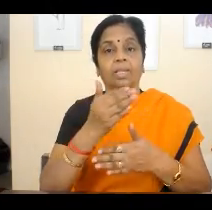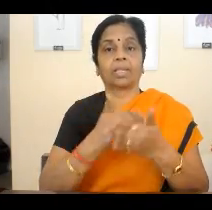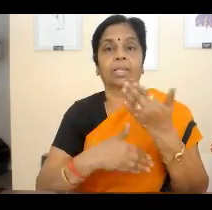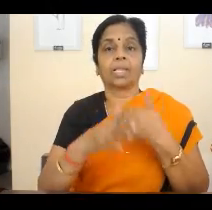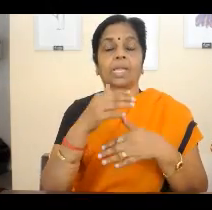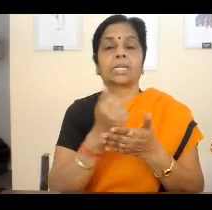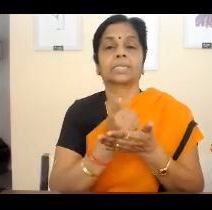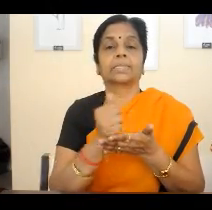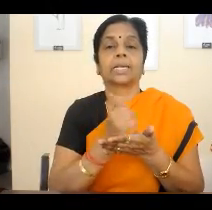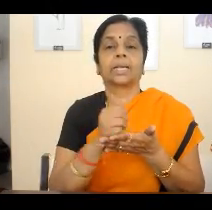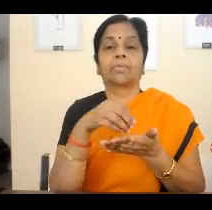certificate.